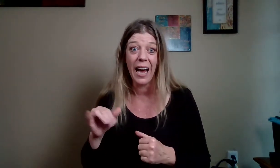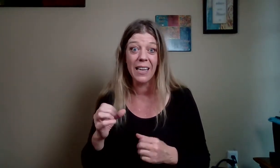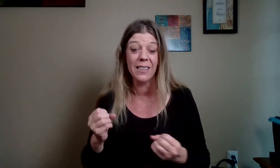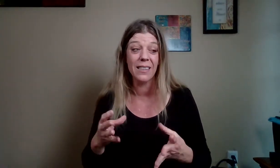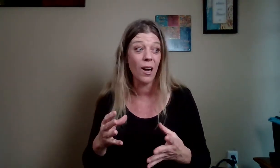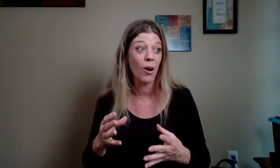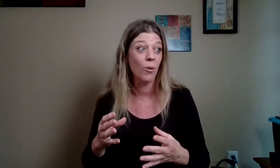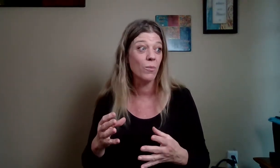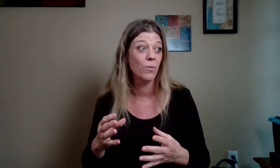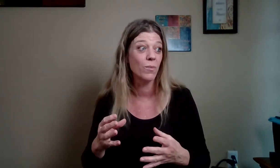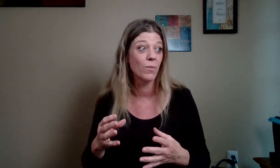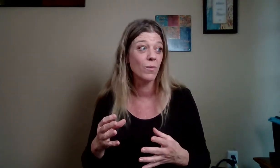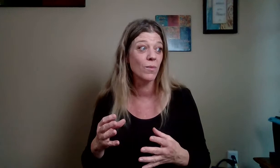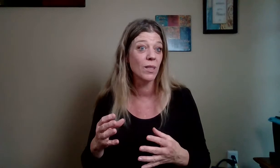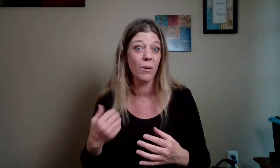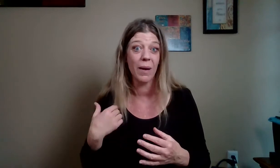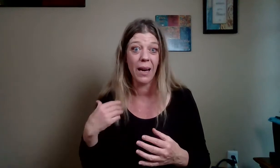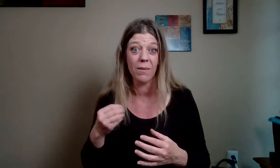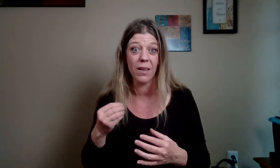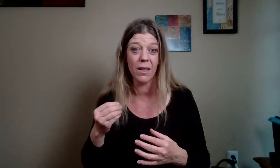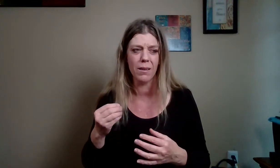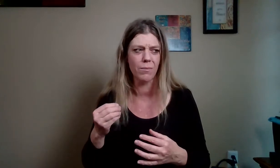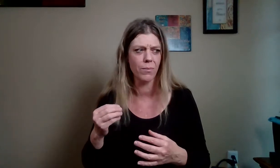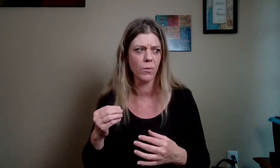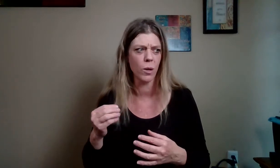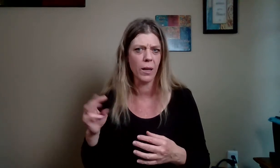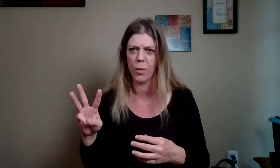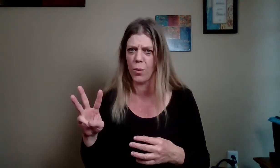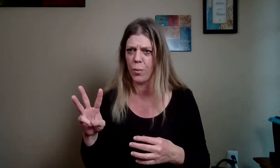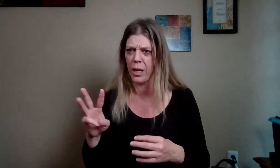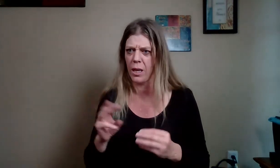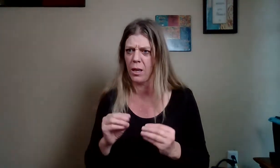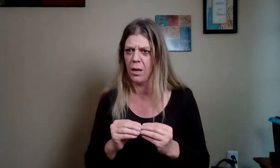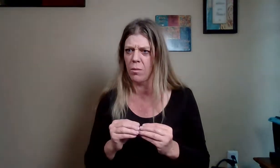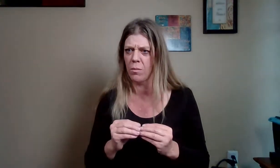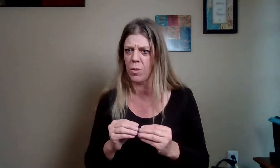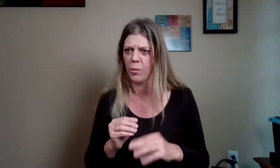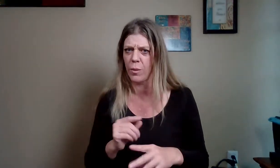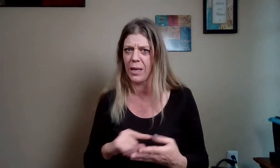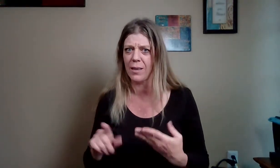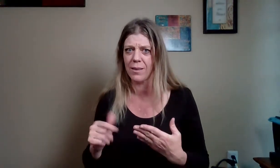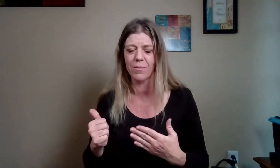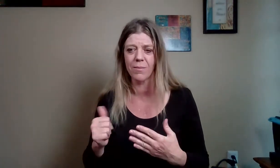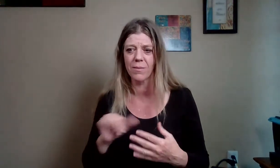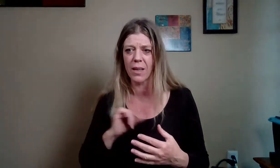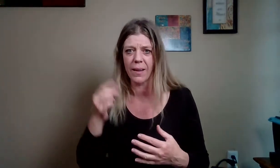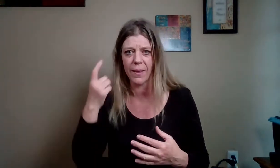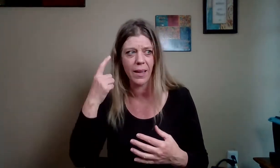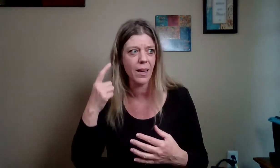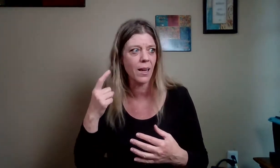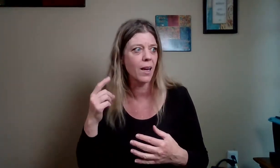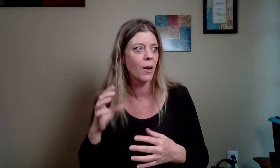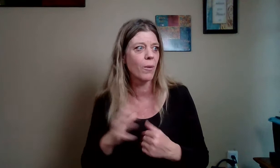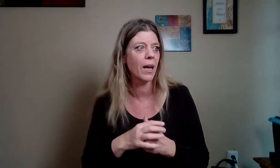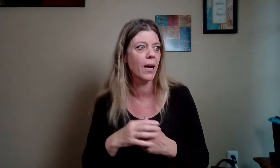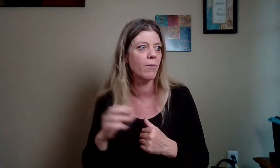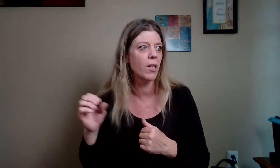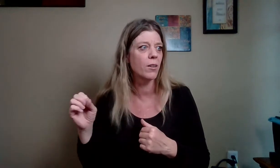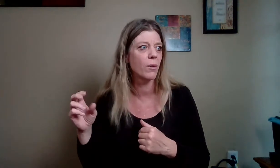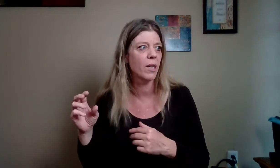yeah, so we have what, 3 more weeks? I think we have